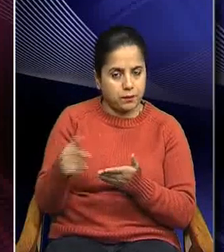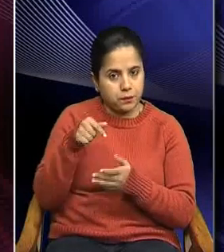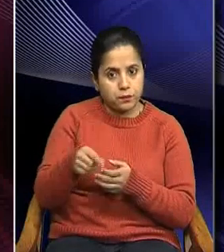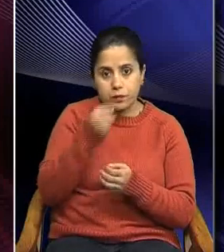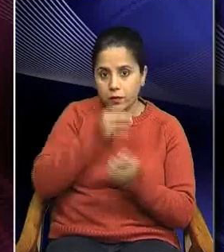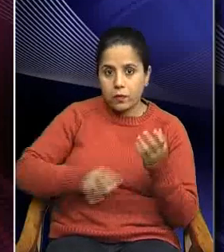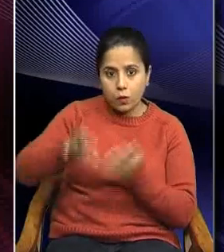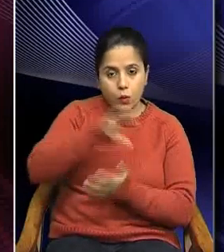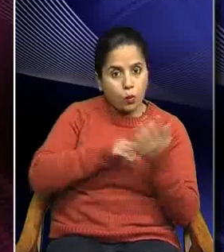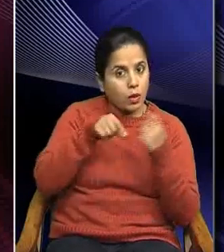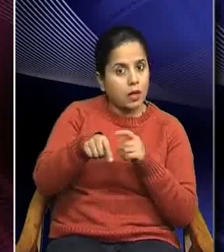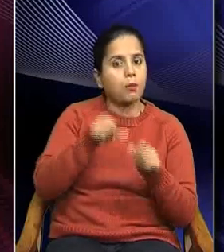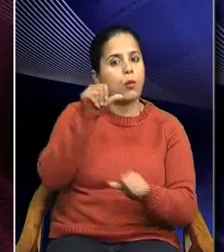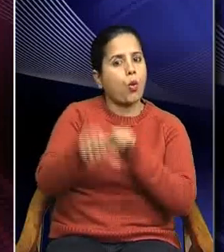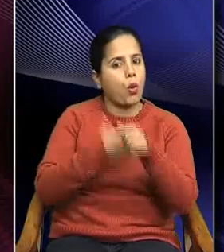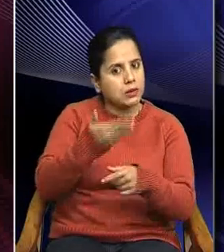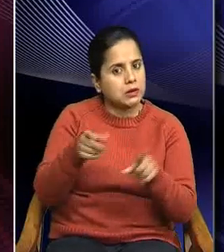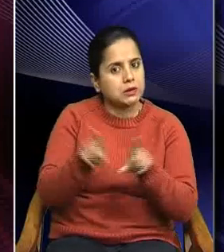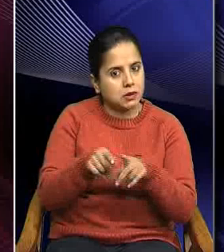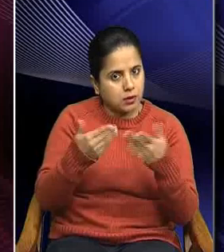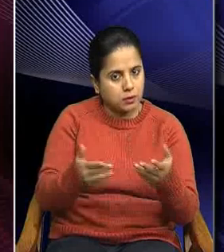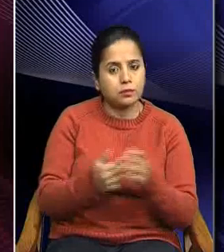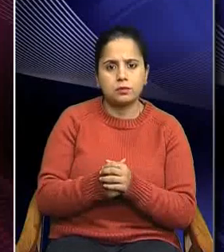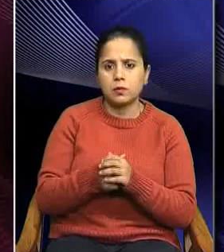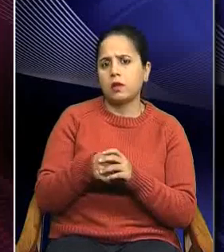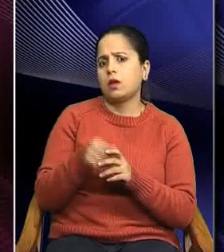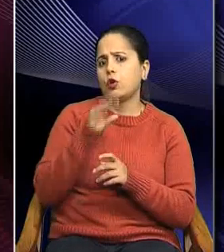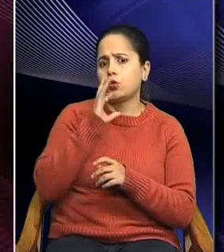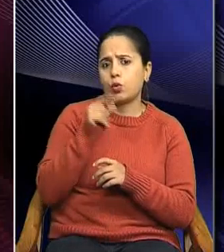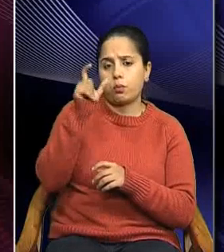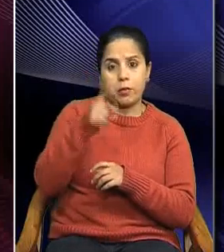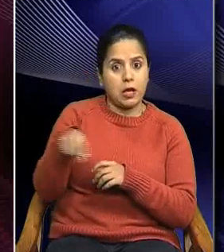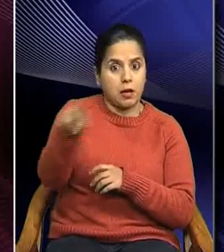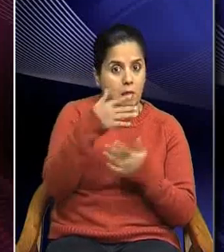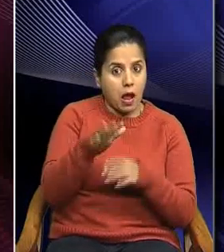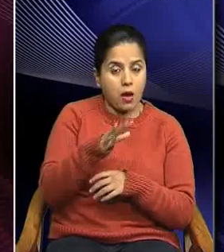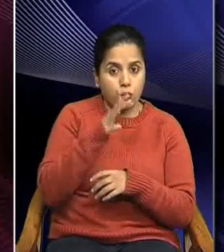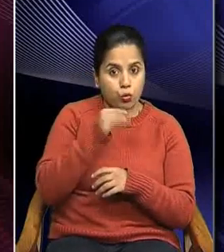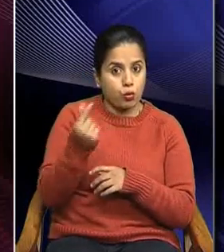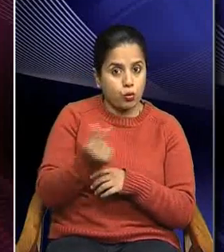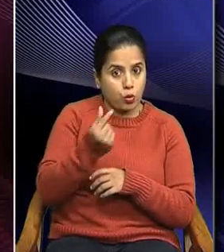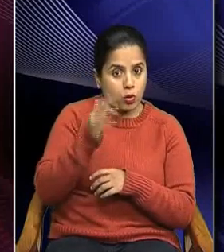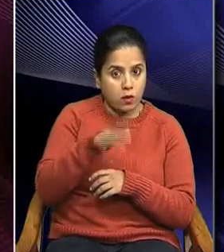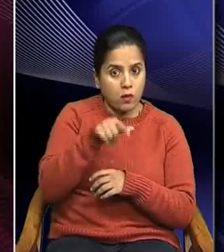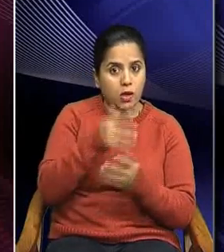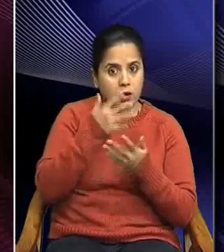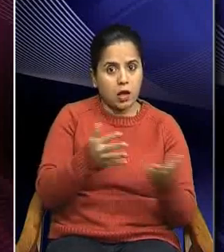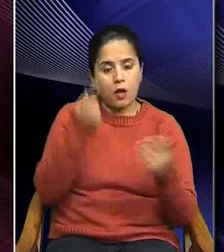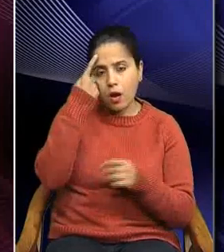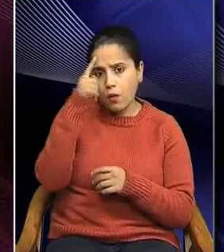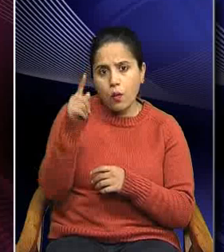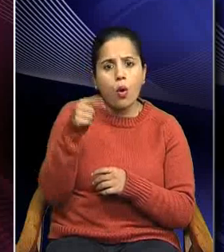is understood as a process. Now, no one was actually using some device to look